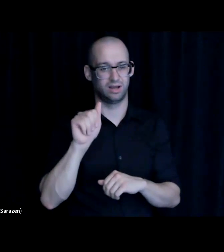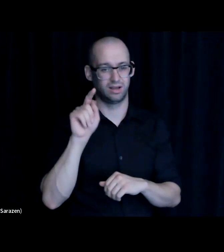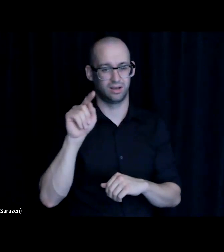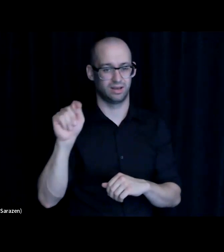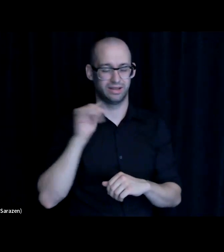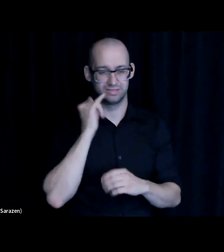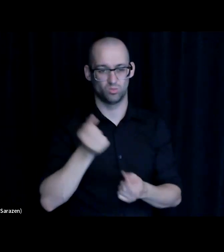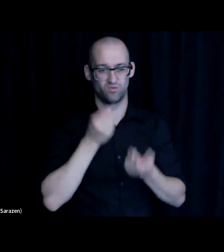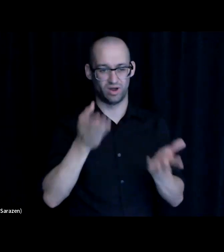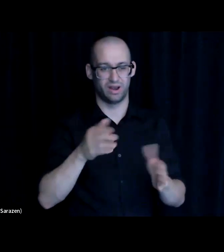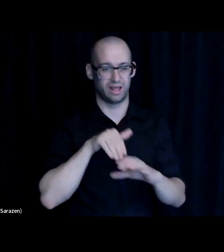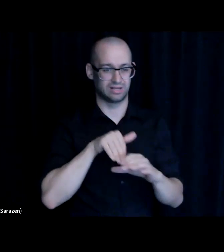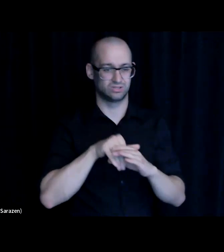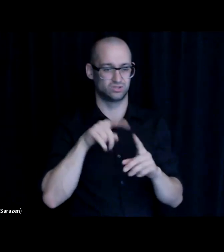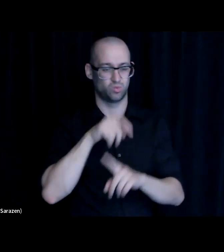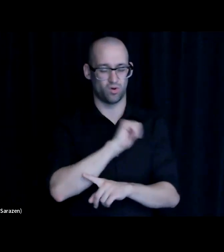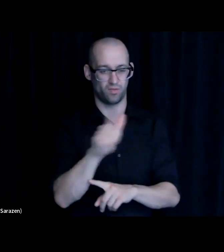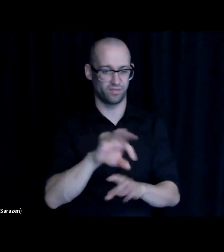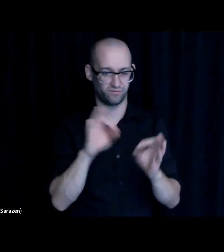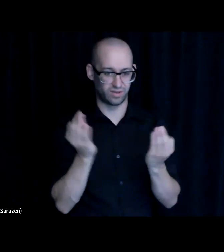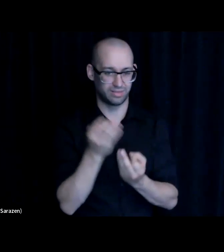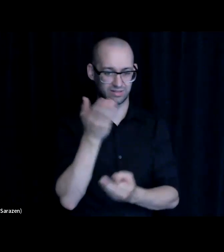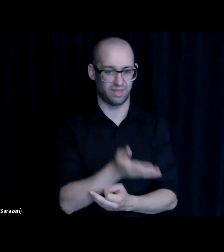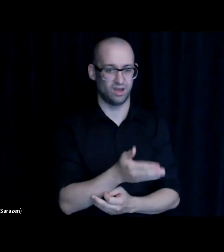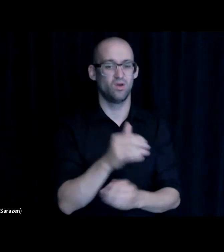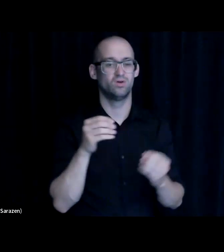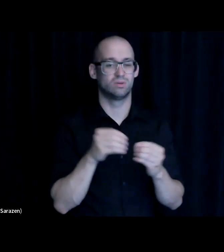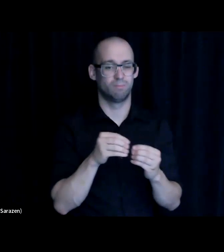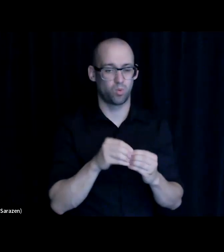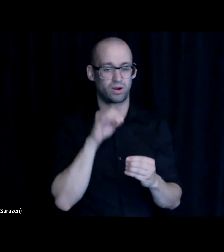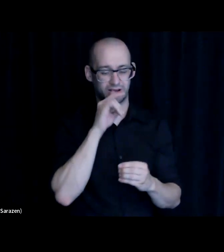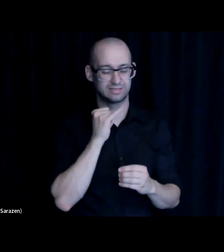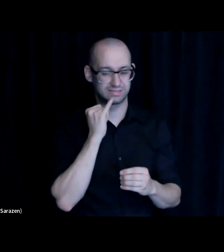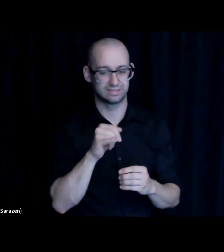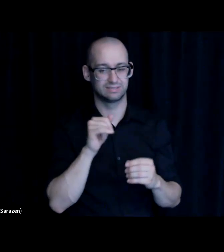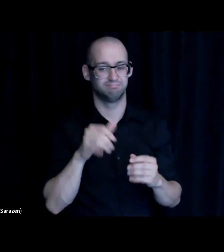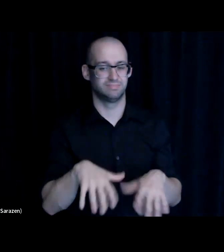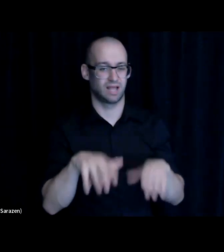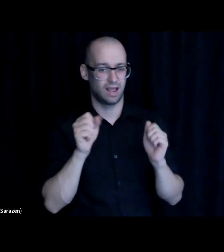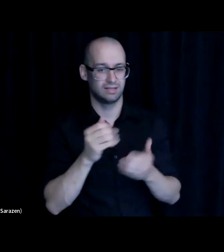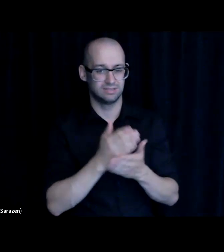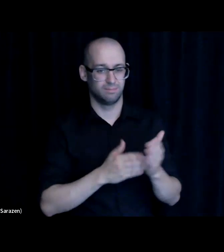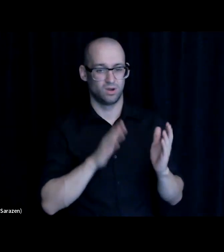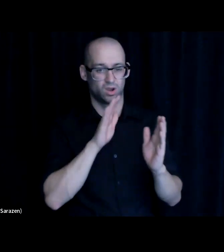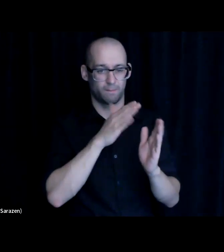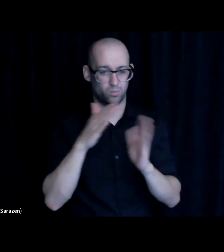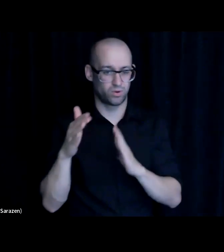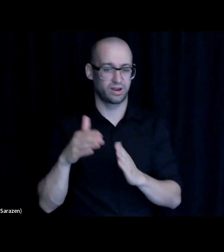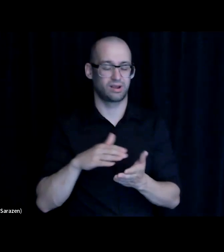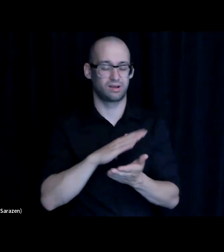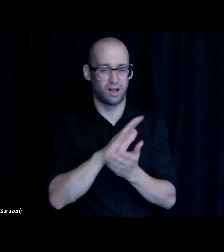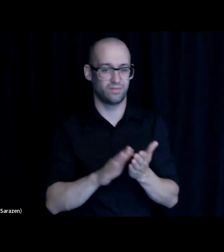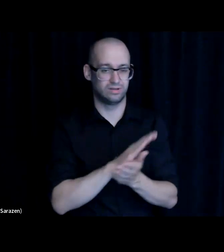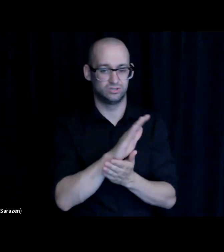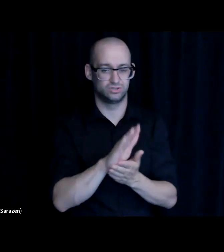the families down there that previously didn't. So now more of our kids are actually taking community college classes and doing